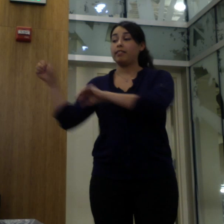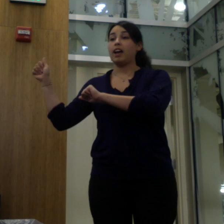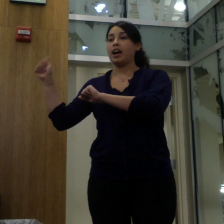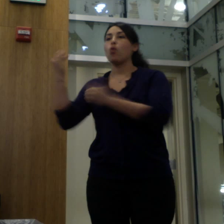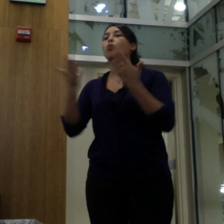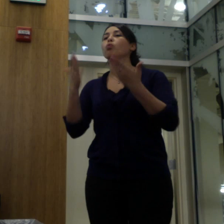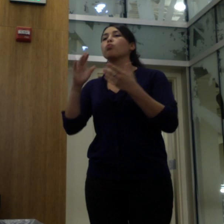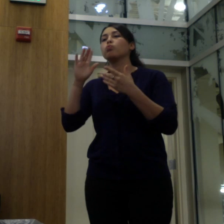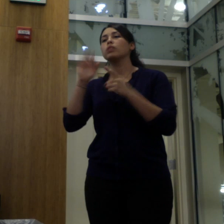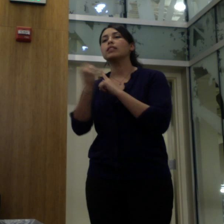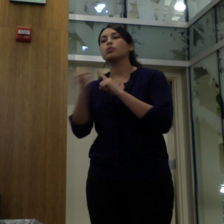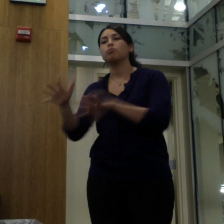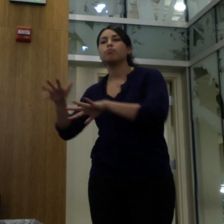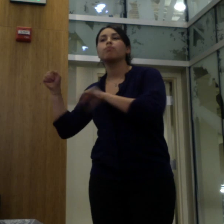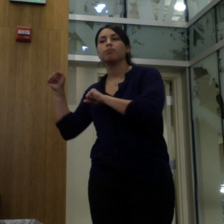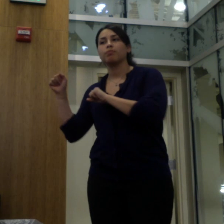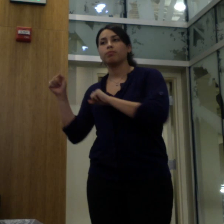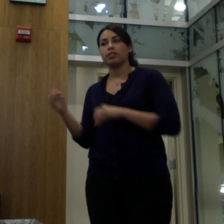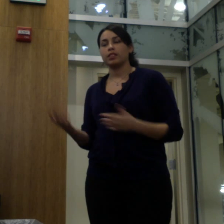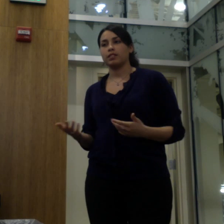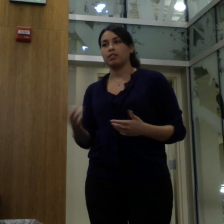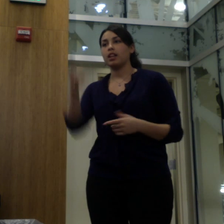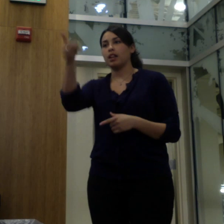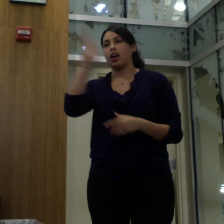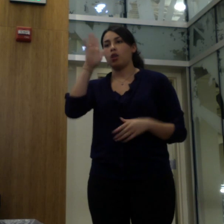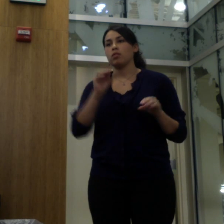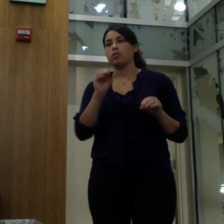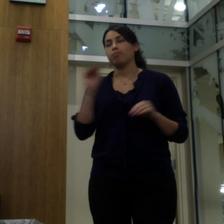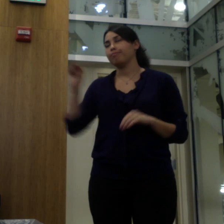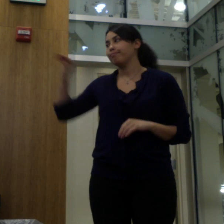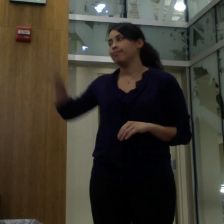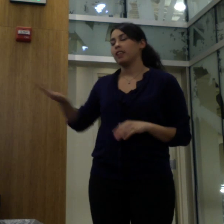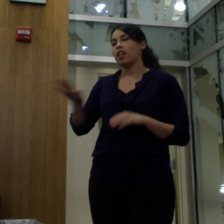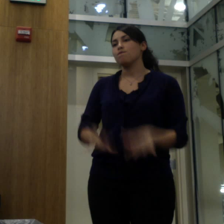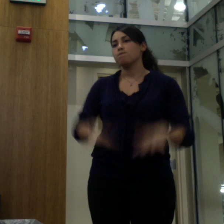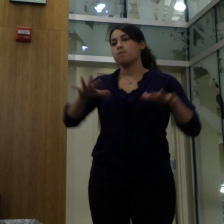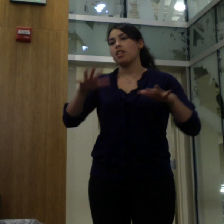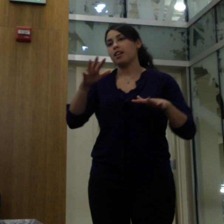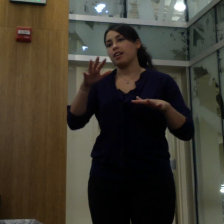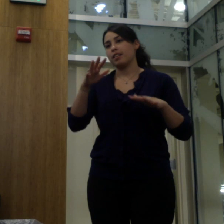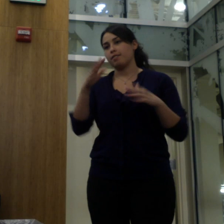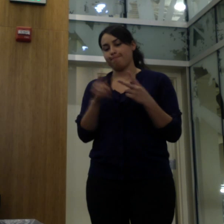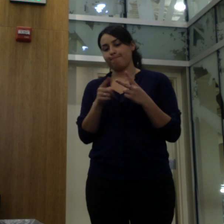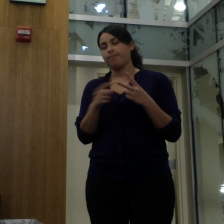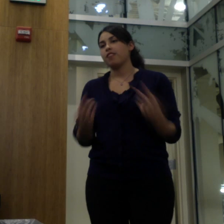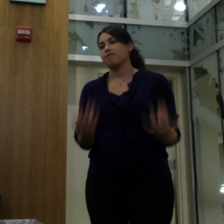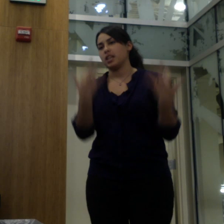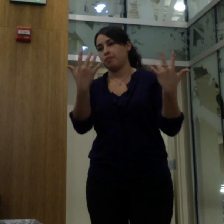you evacuate? I'm just going to put flood and fire up there because those would be two good ones.